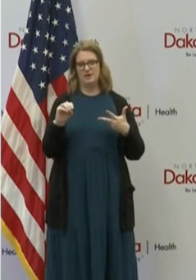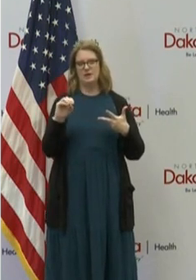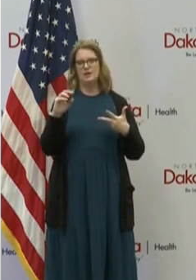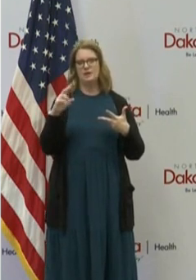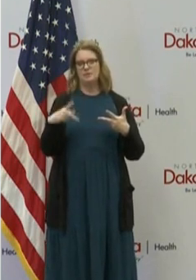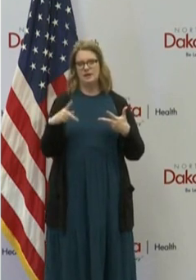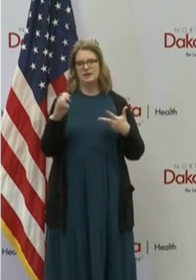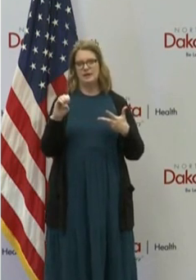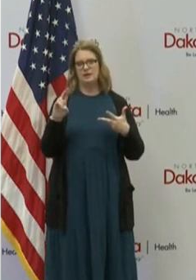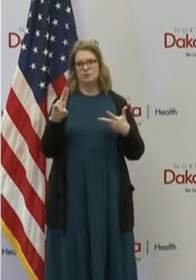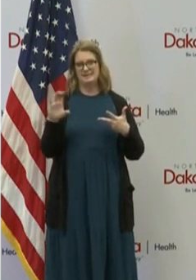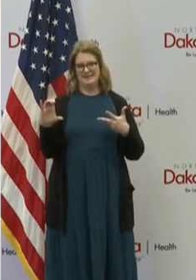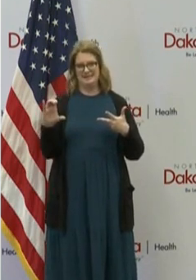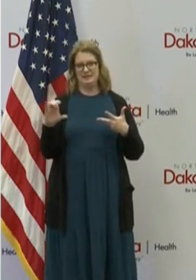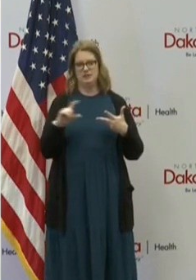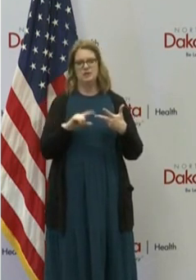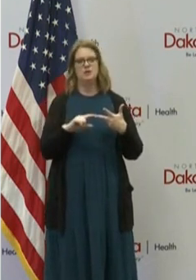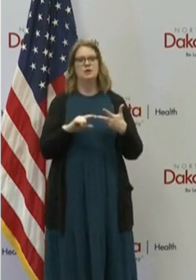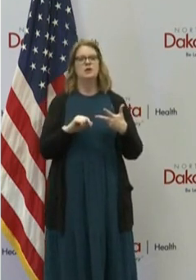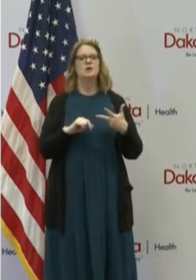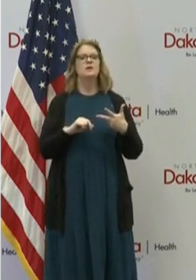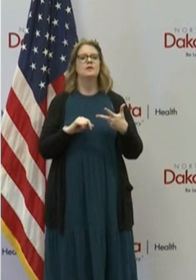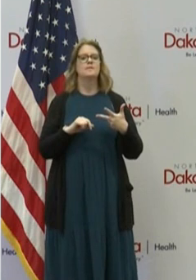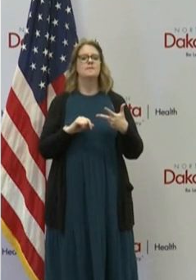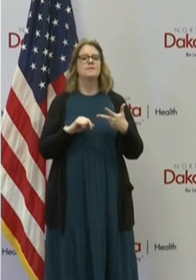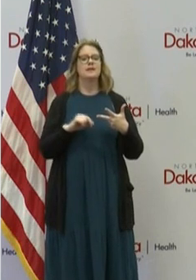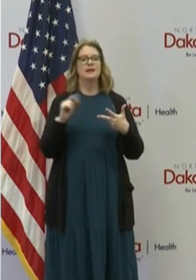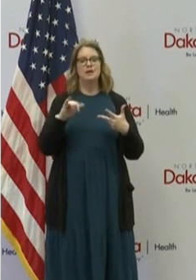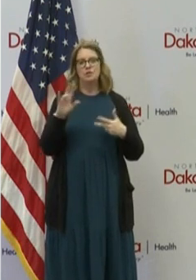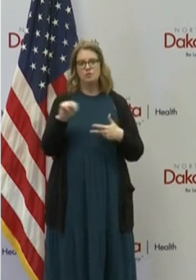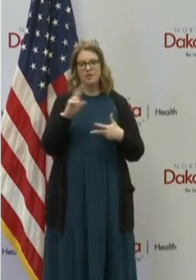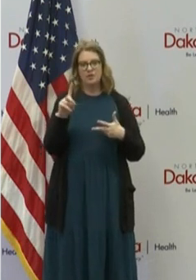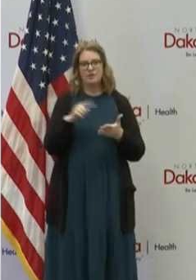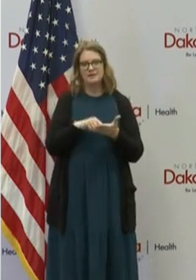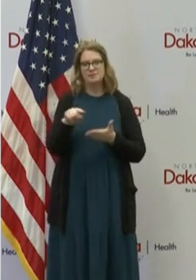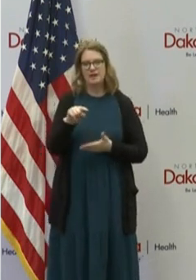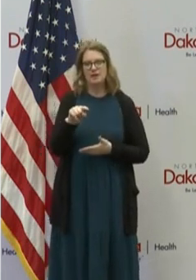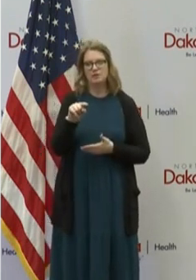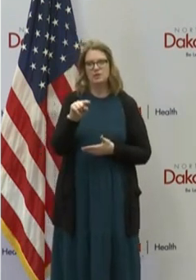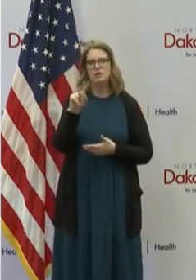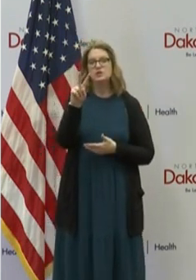pandemic unemployment emergency claims. And North Dakota has paid out